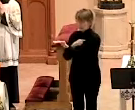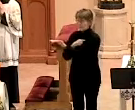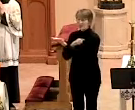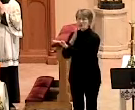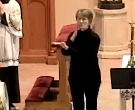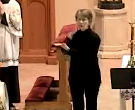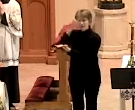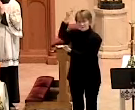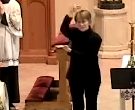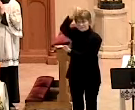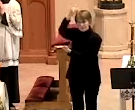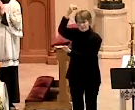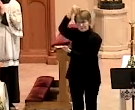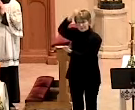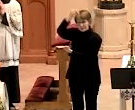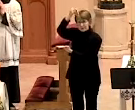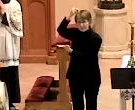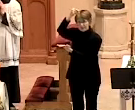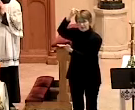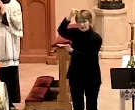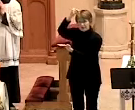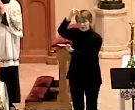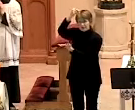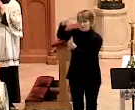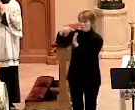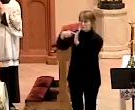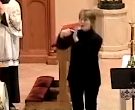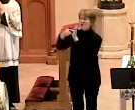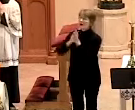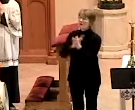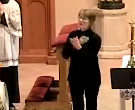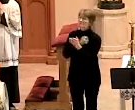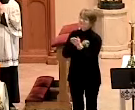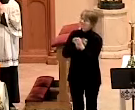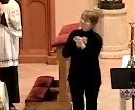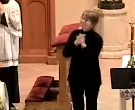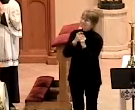heads in the form of penance.